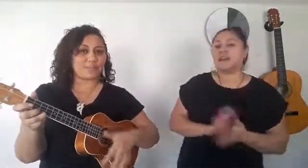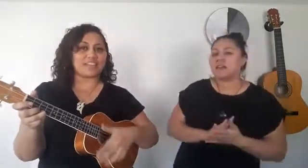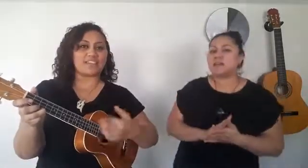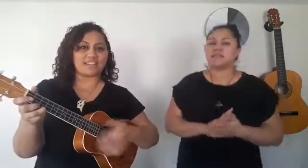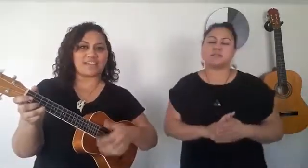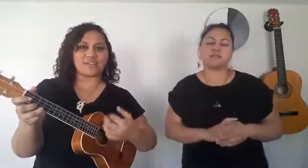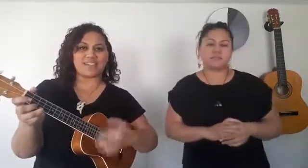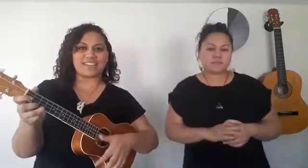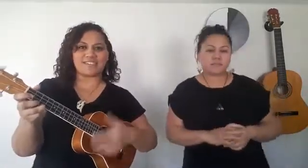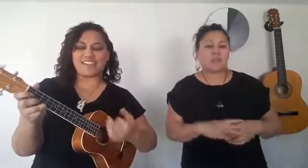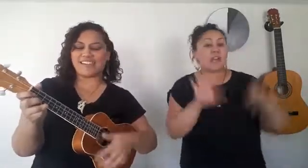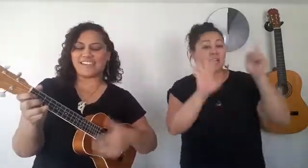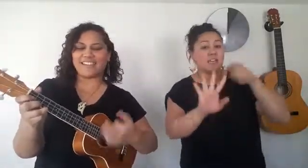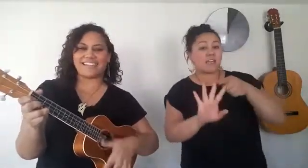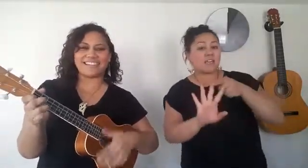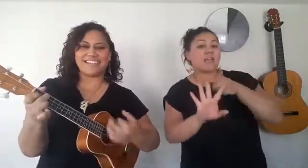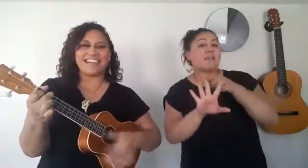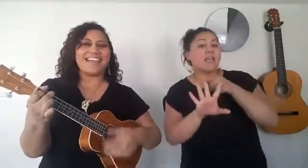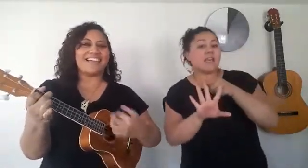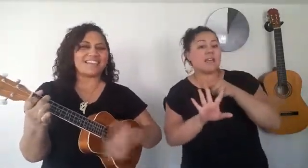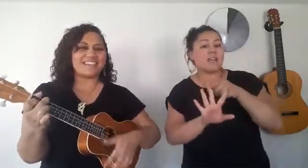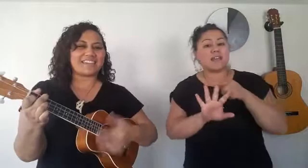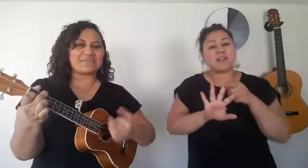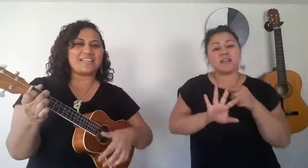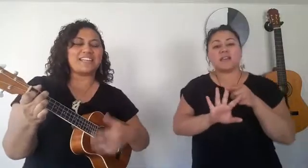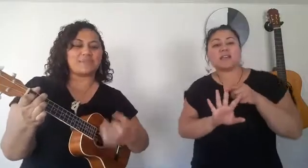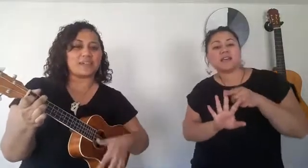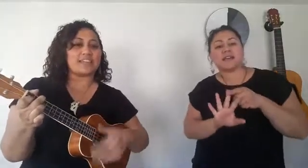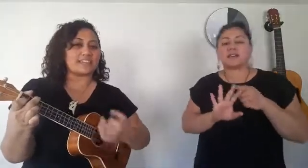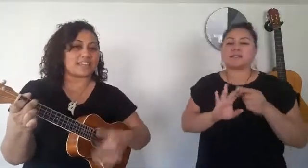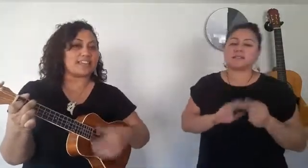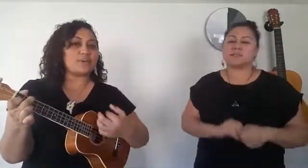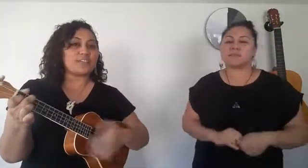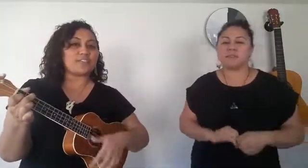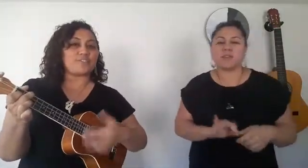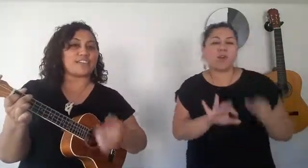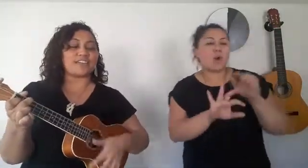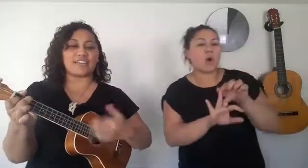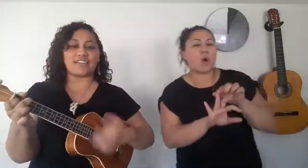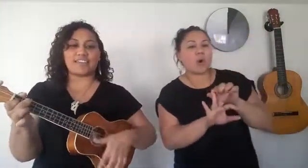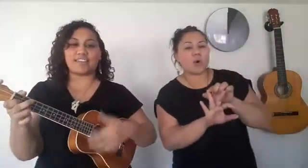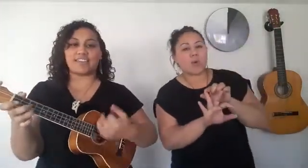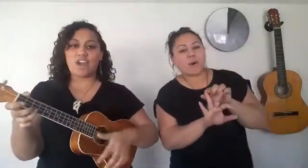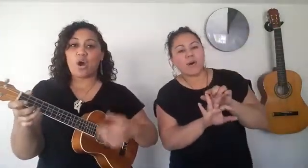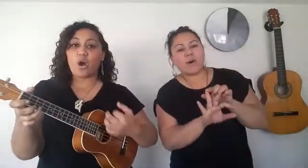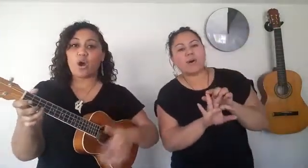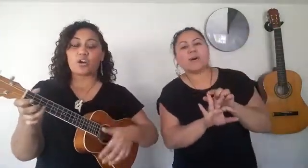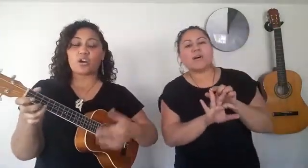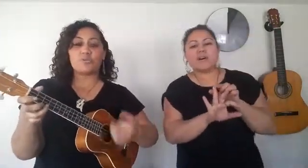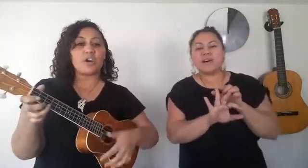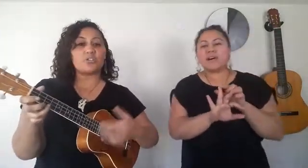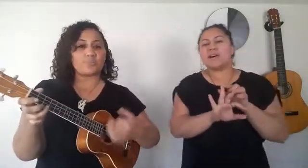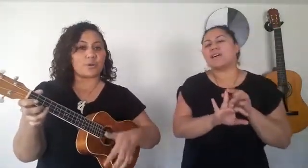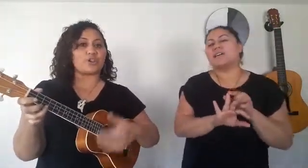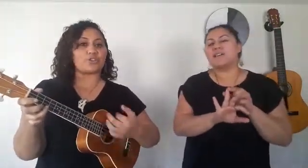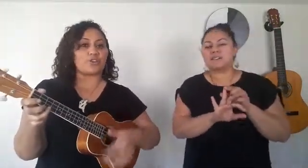pere te winge whe. E heke me ne pere te winge whe. Ohoko mo no poro